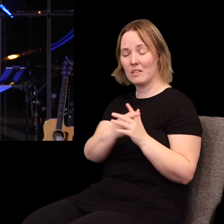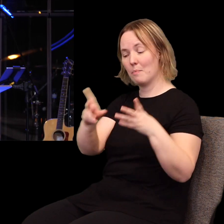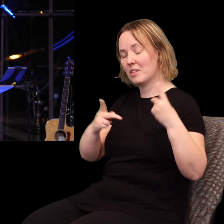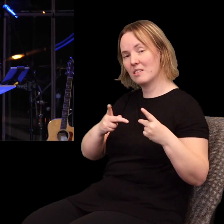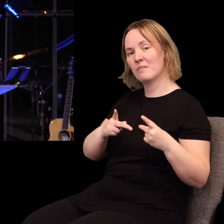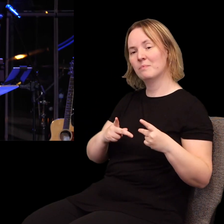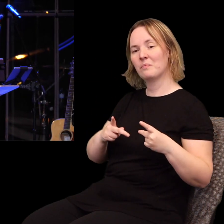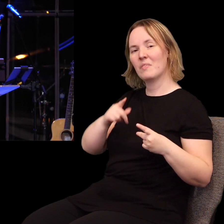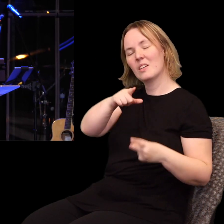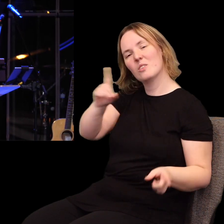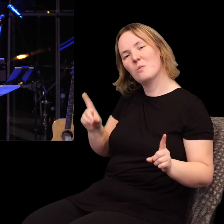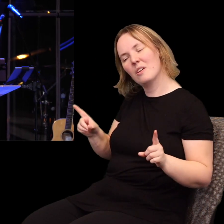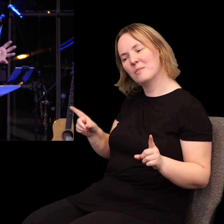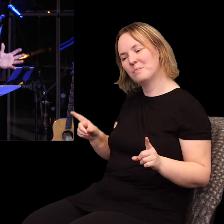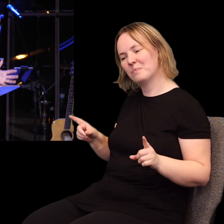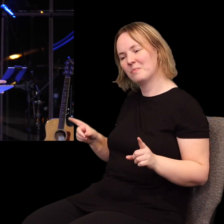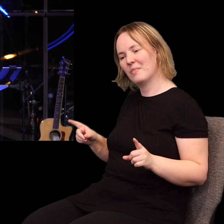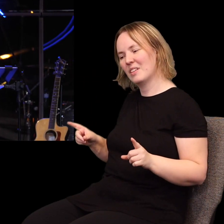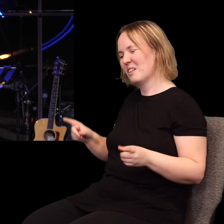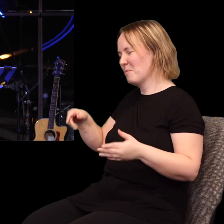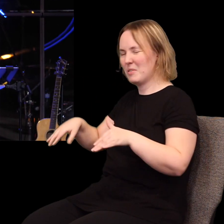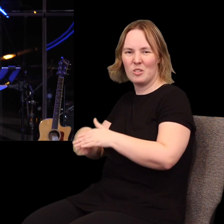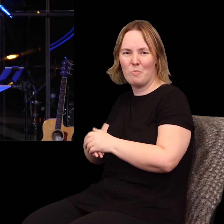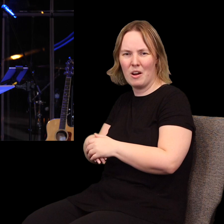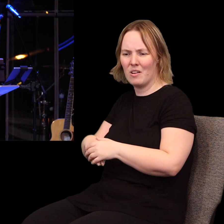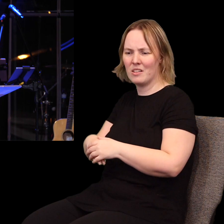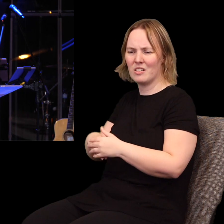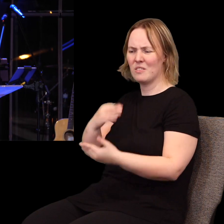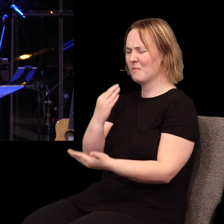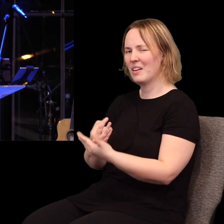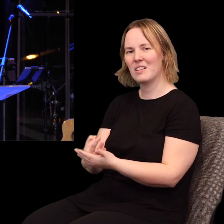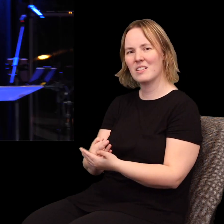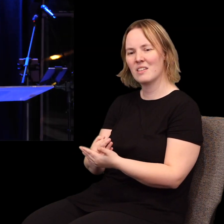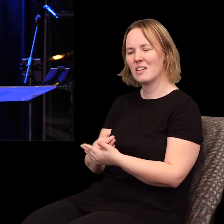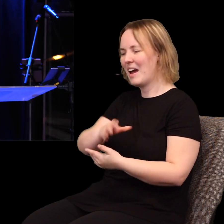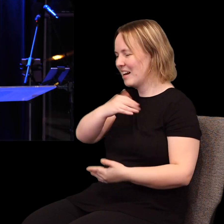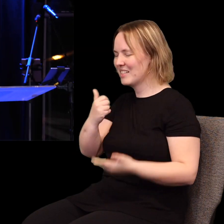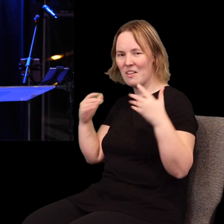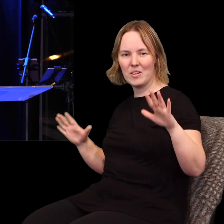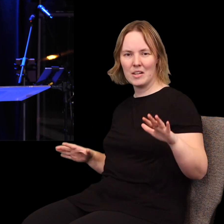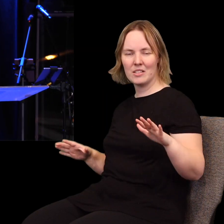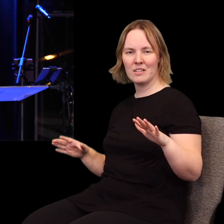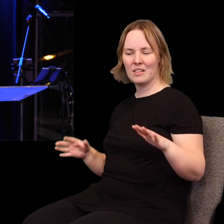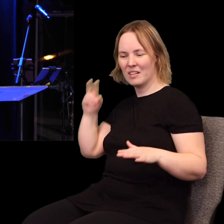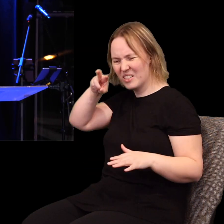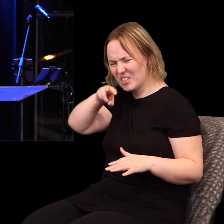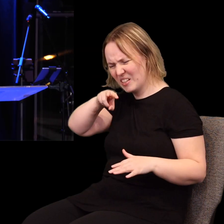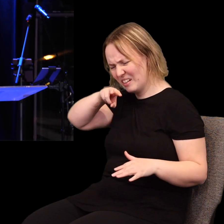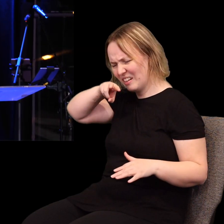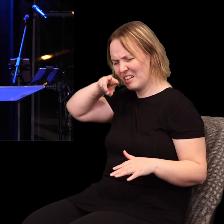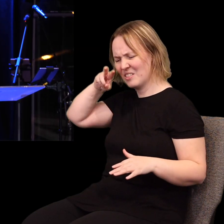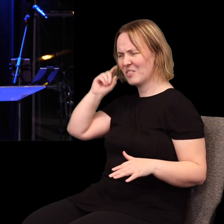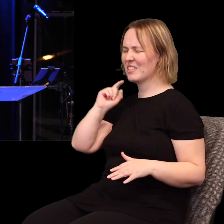place where you were or your marriage was or whatever it may be concerning you, that's not what it should be, that's not been complete. And you look at that